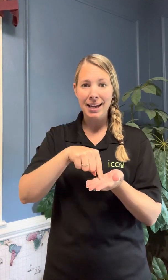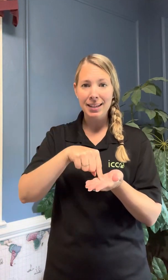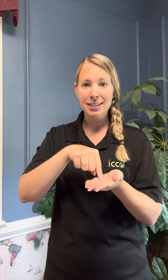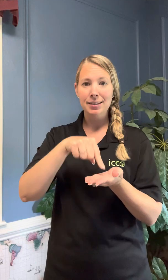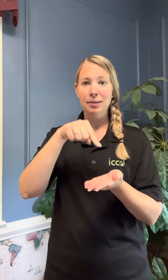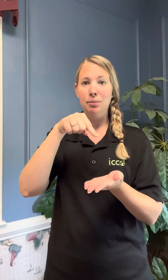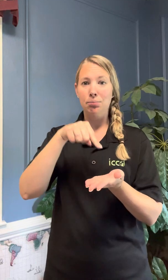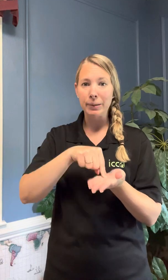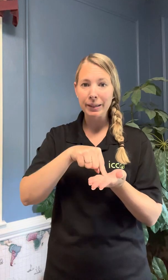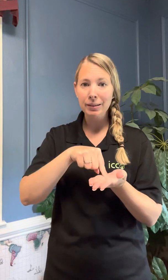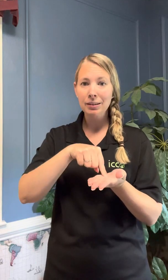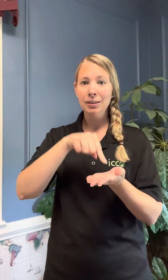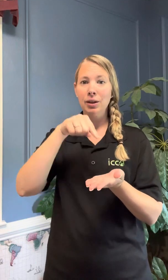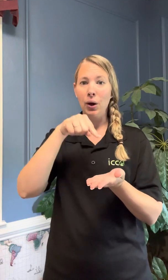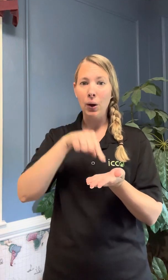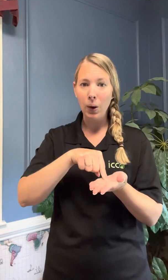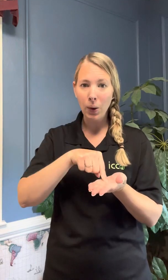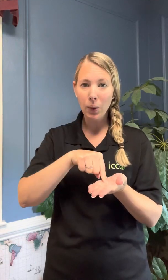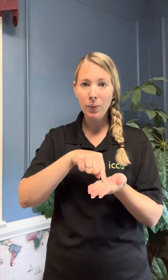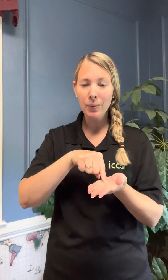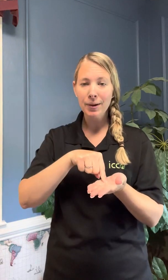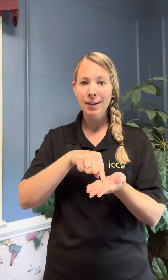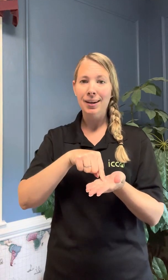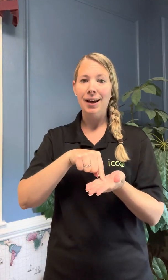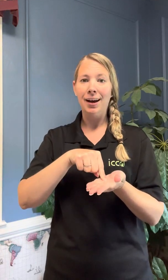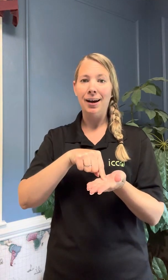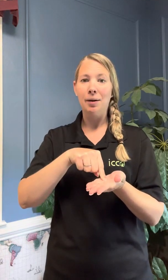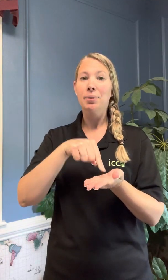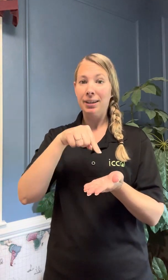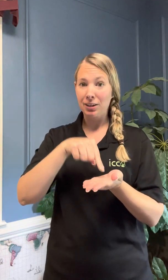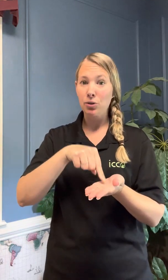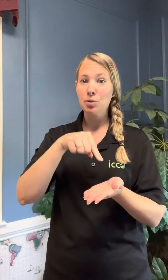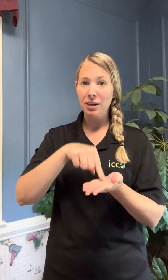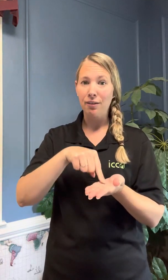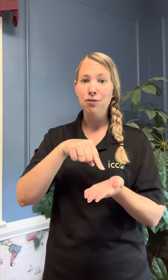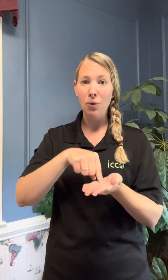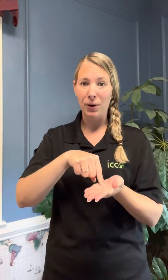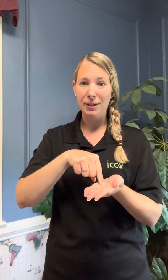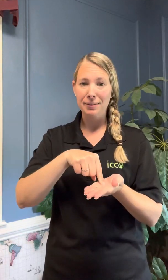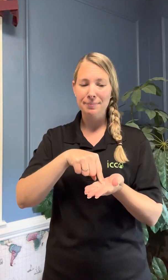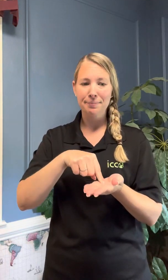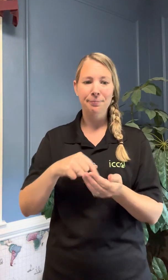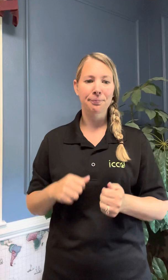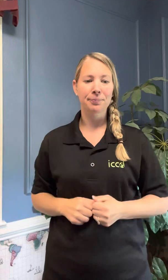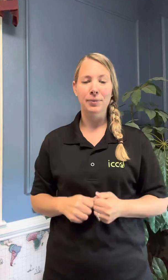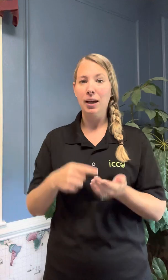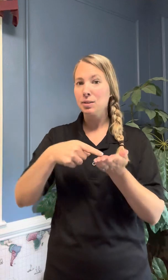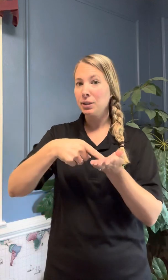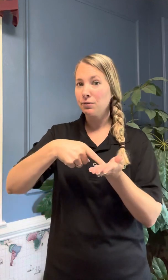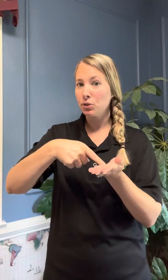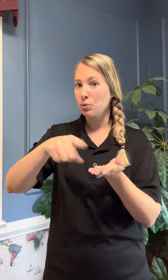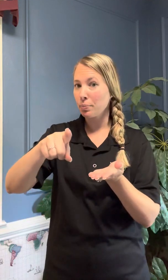debt, bill, owe, but it can also be afford, not to be confused with